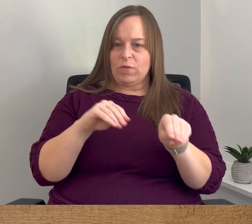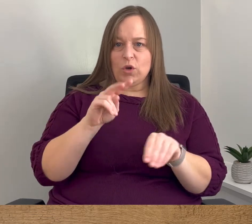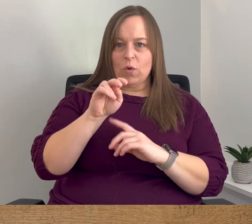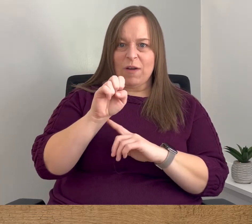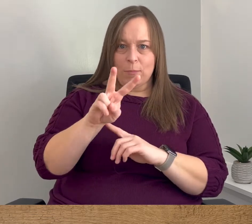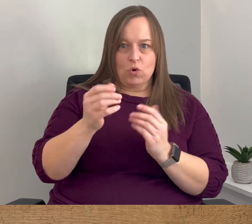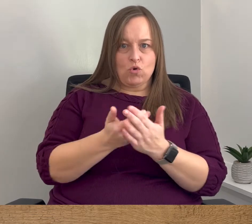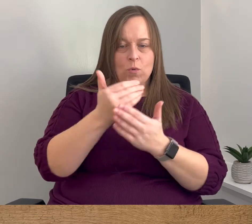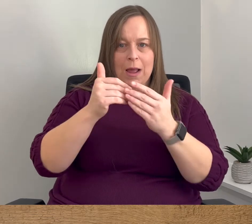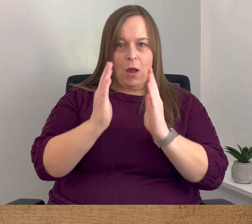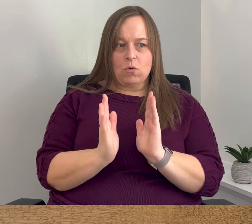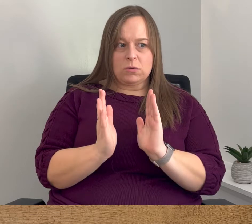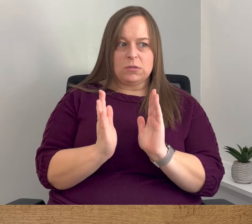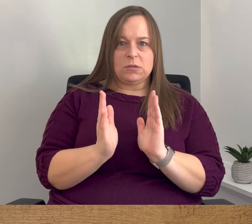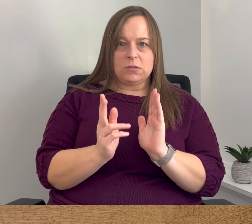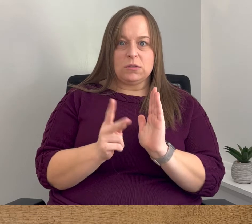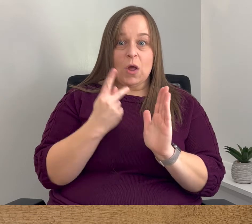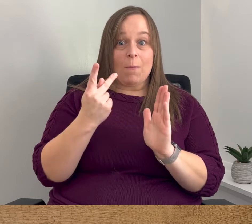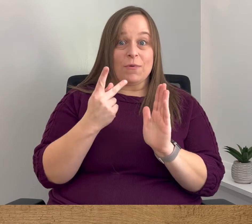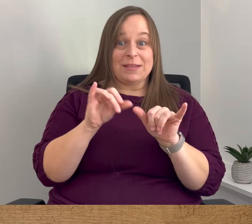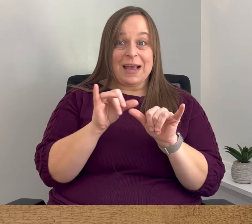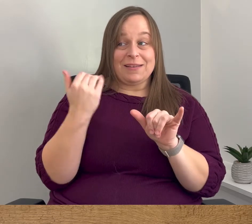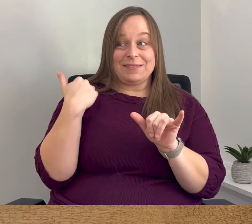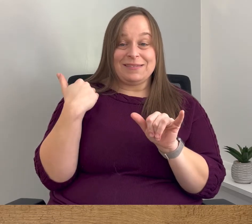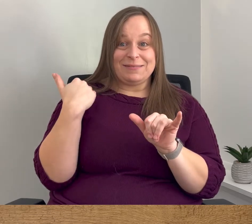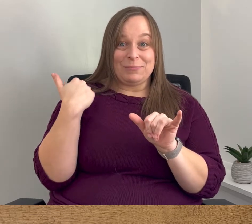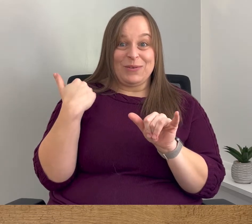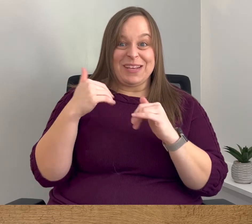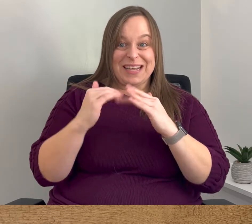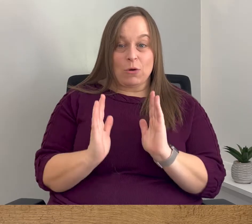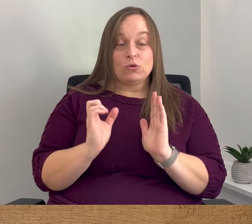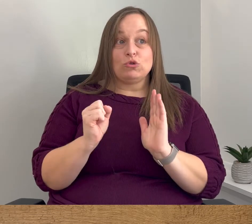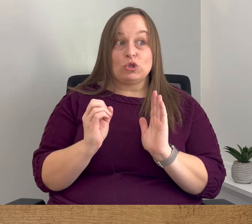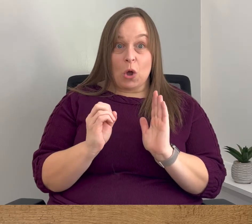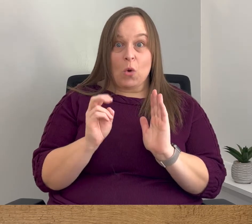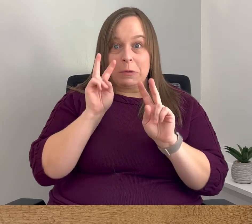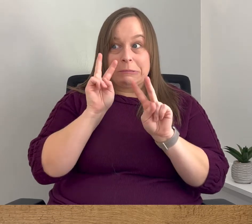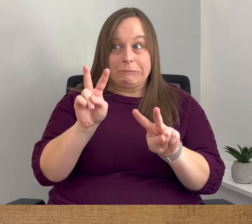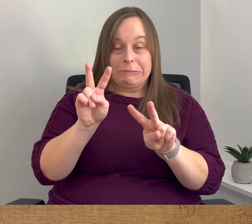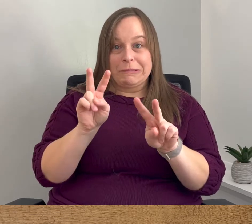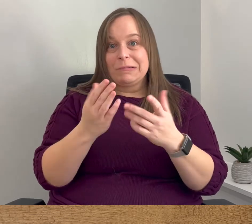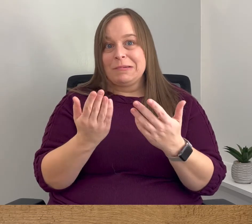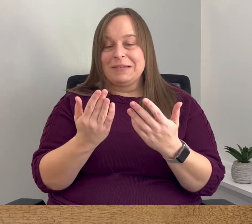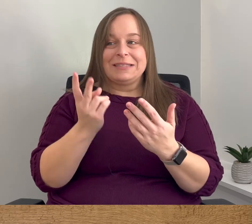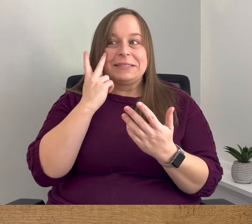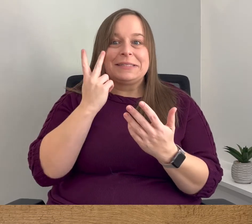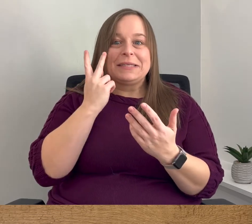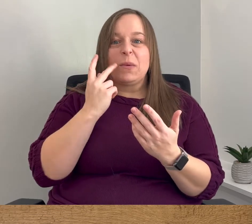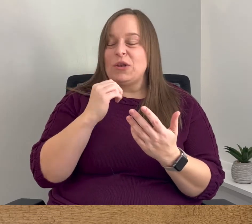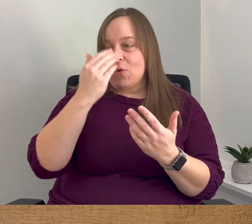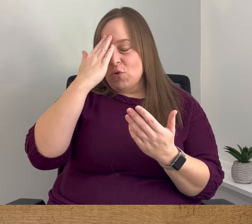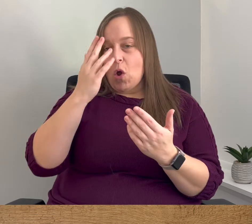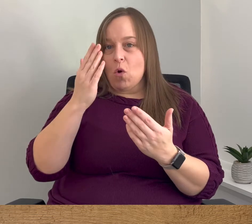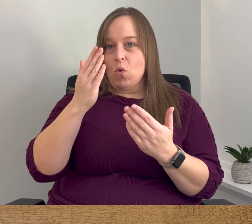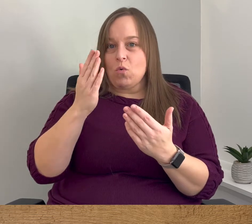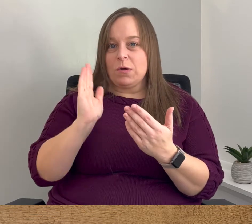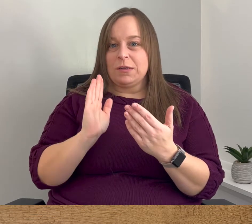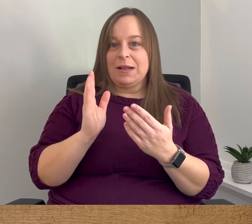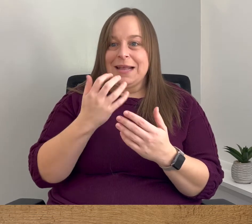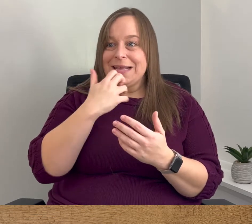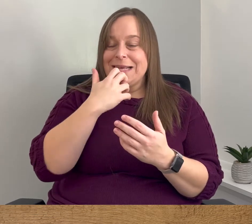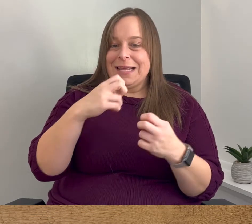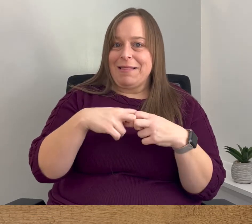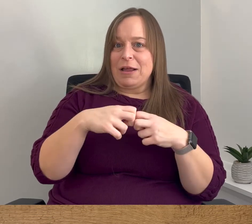moved back in November to this house, and it's double the size of the old house. So we don't really